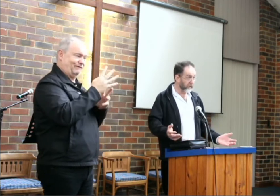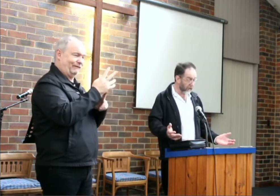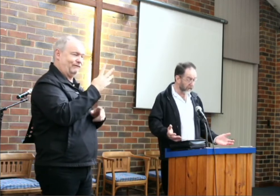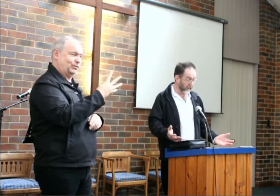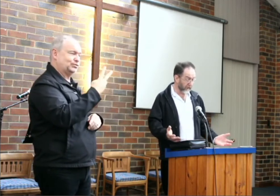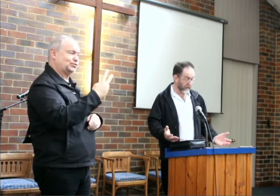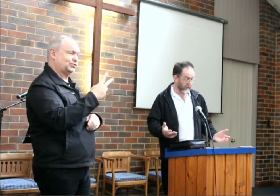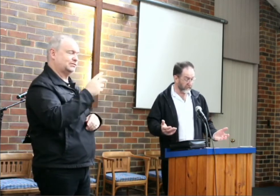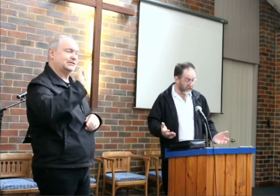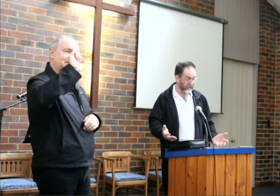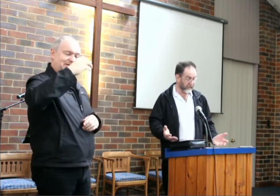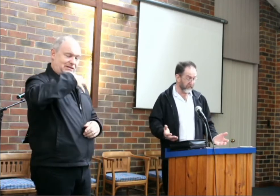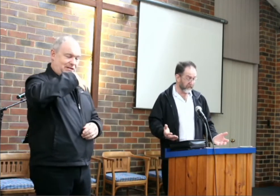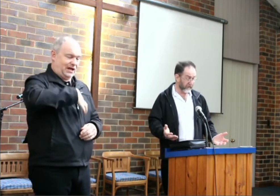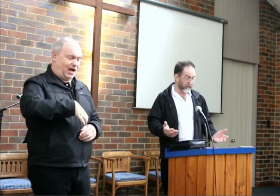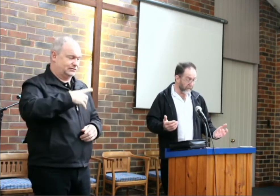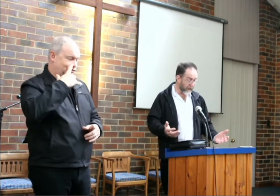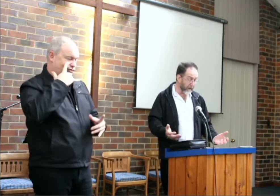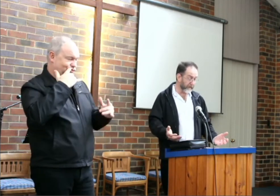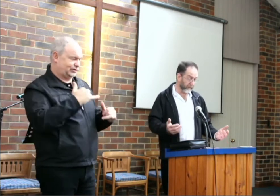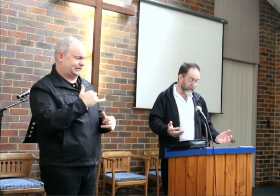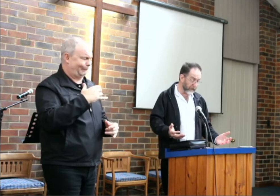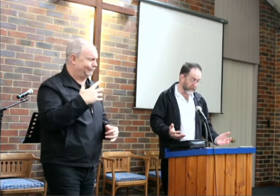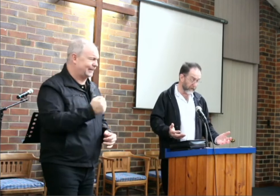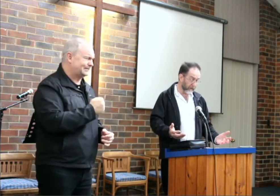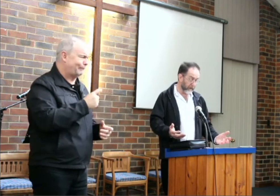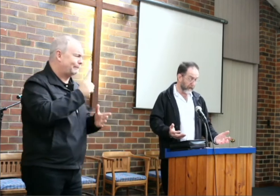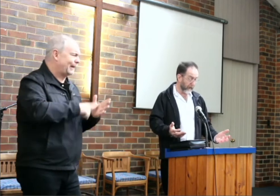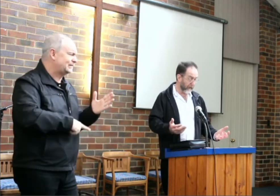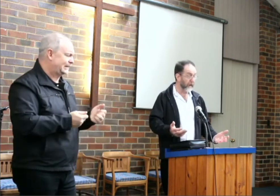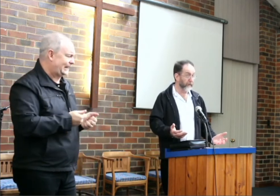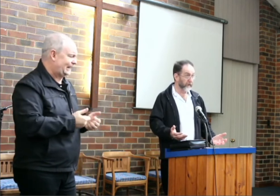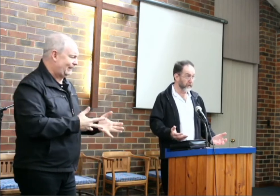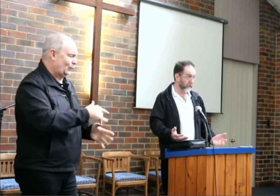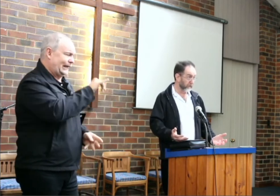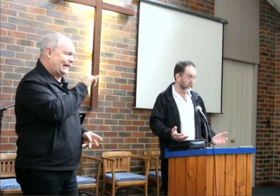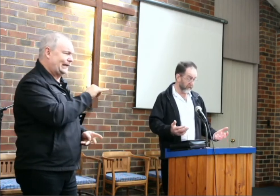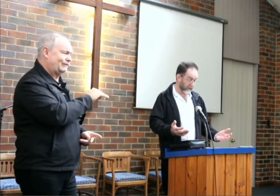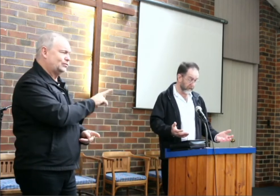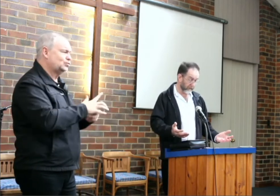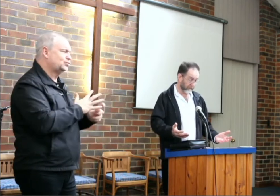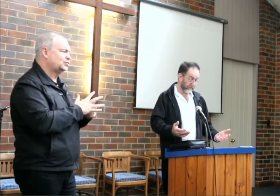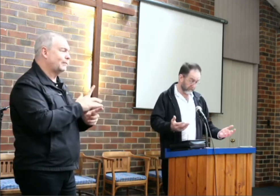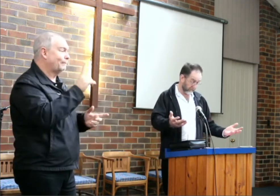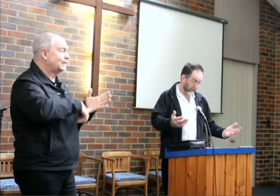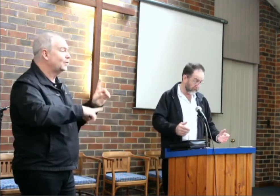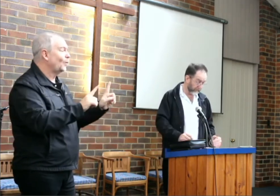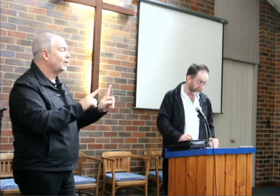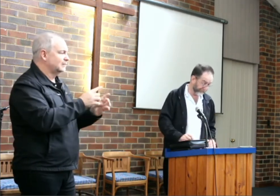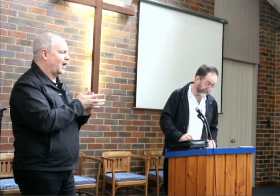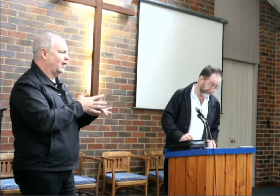God's character of justice demands a punishment, and that punishment is